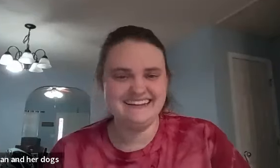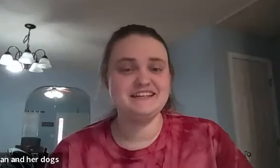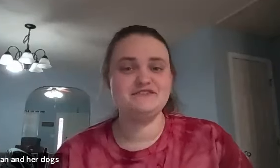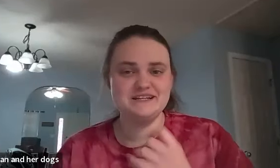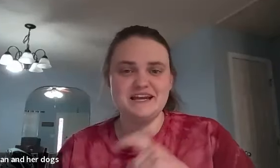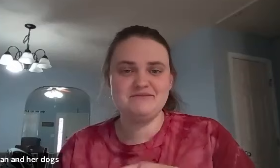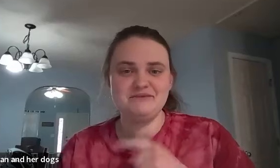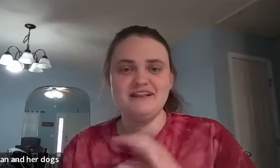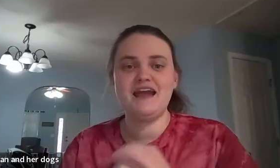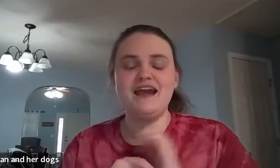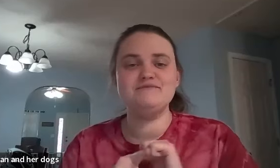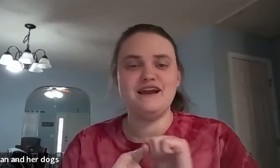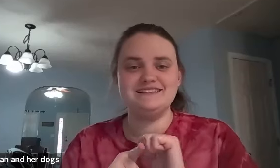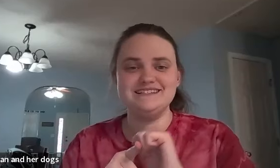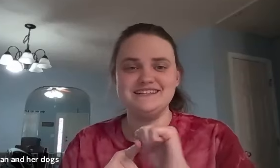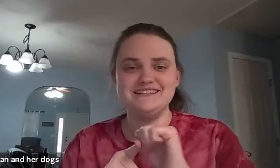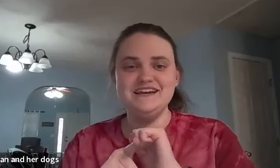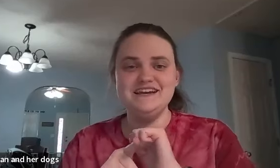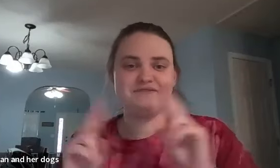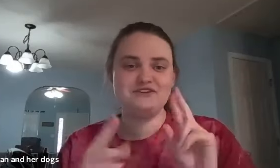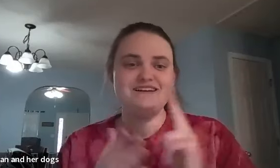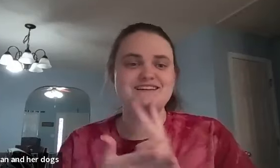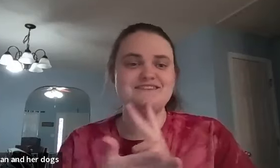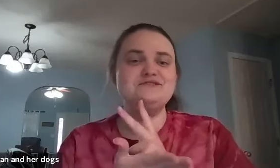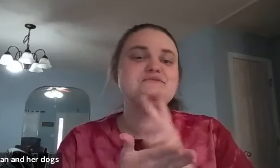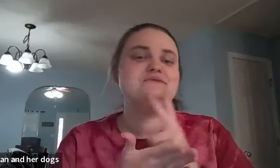Yes, the free time to be like, okay, I can practice and get ready. You guys have 2 weeks now